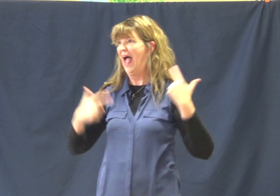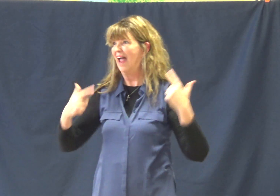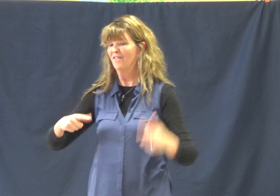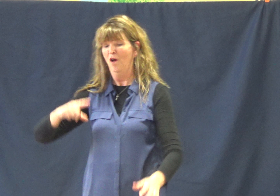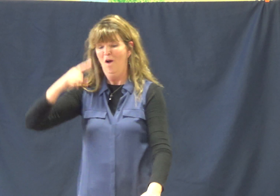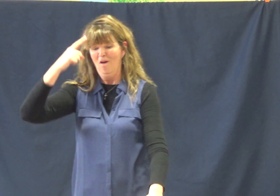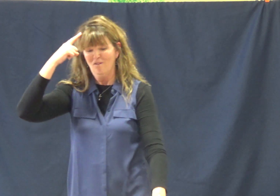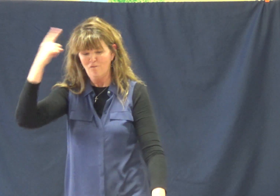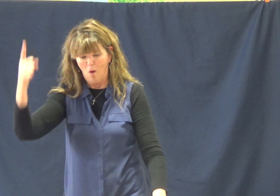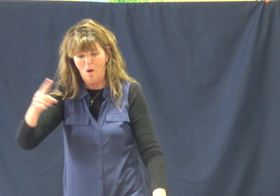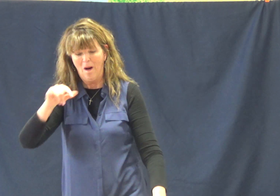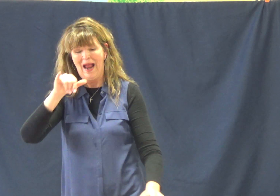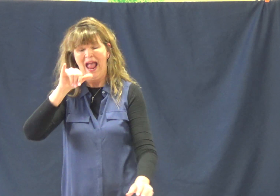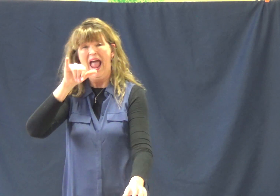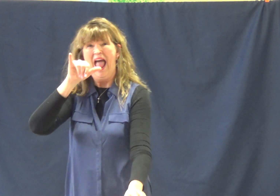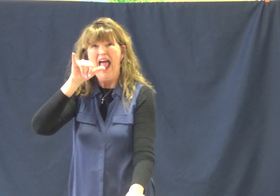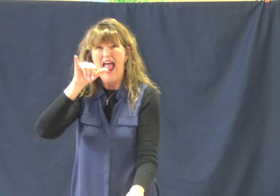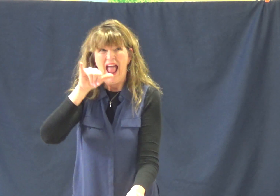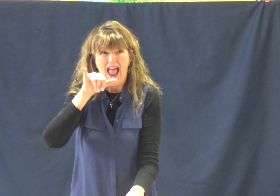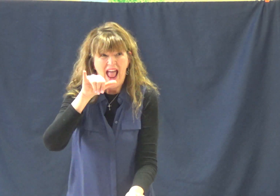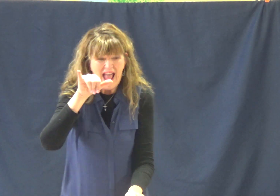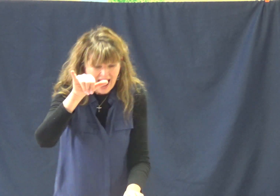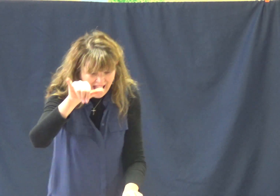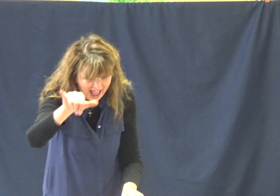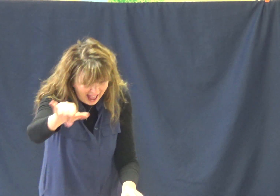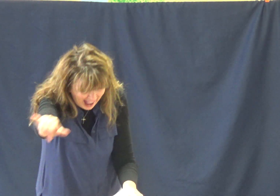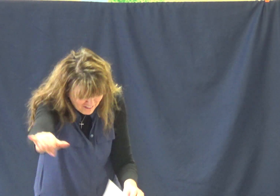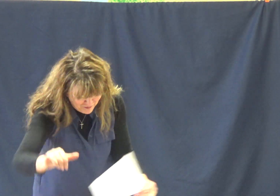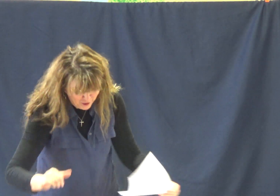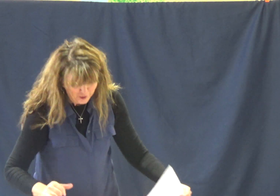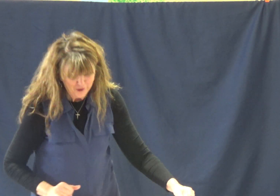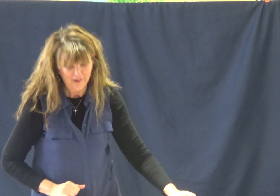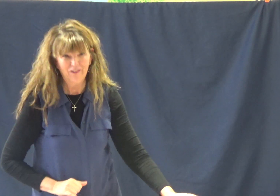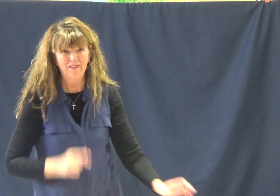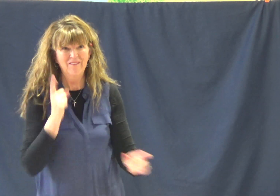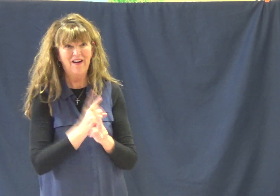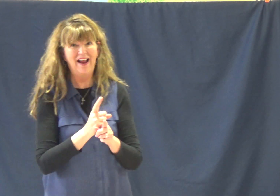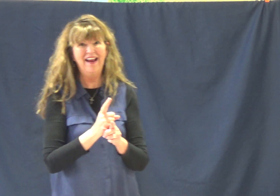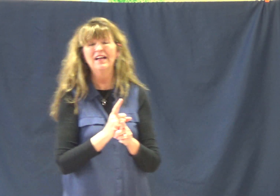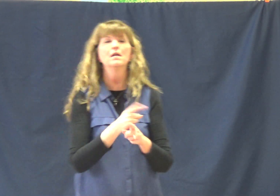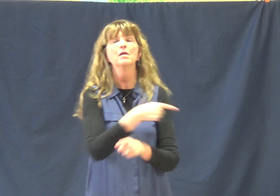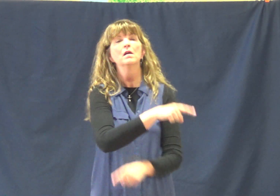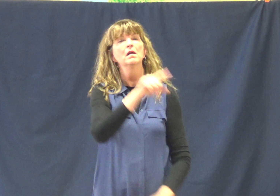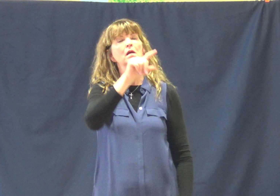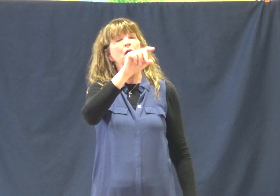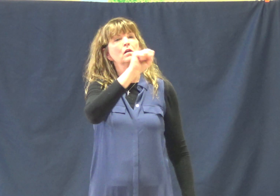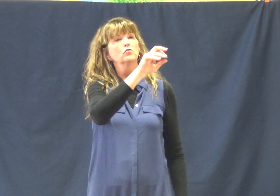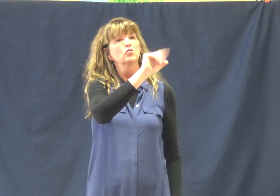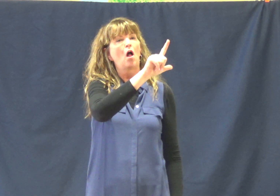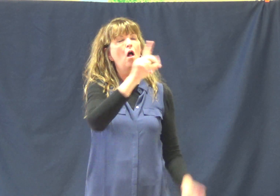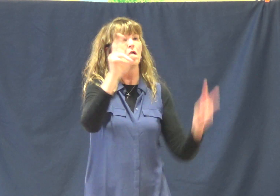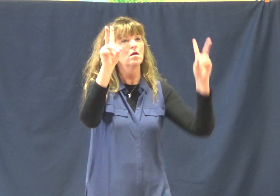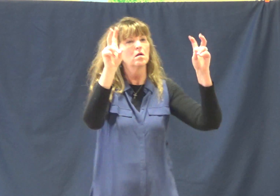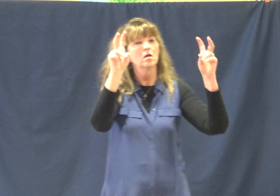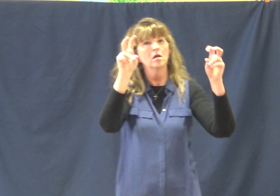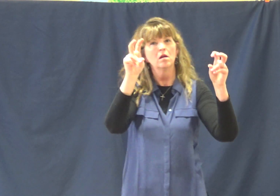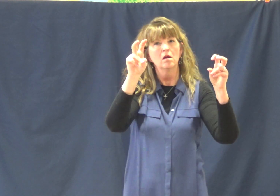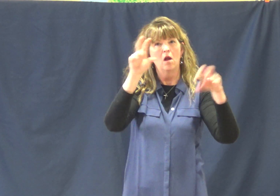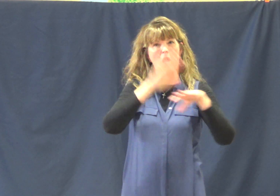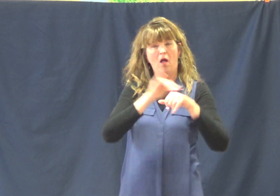Jesus showed up and changed God's life, or changed Saul's life forever.